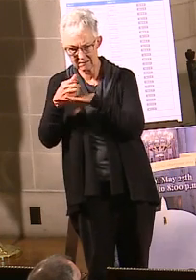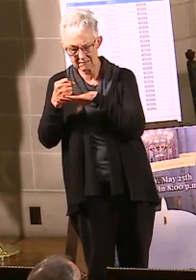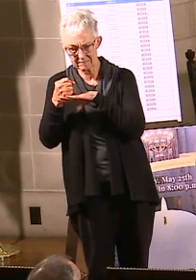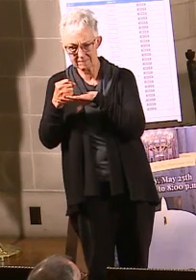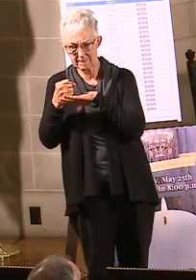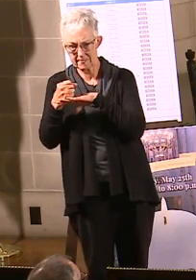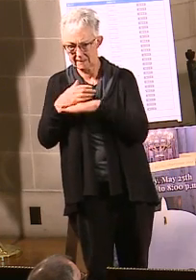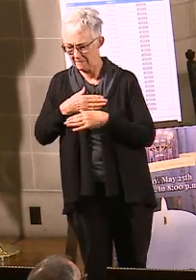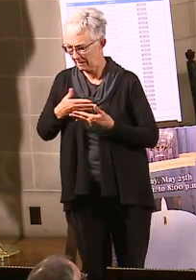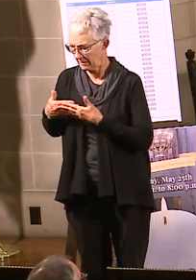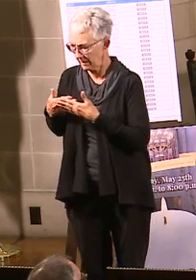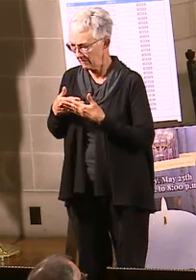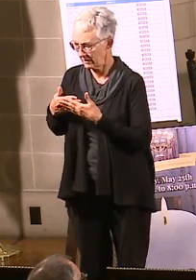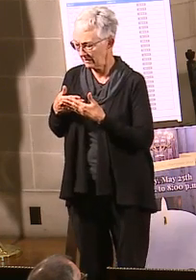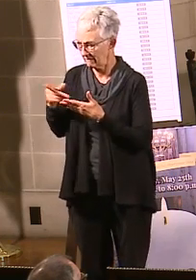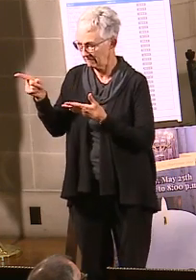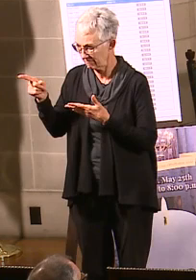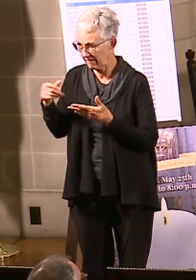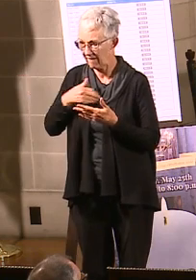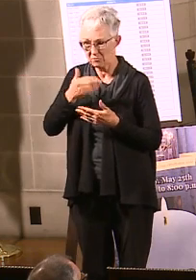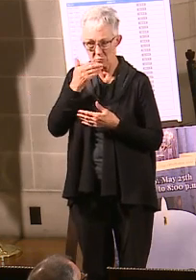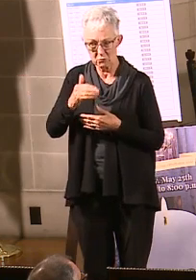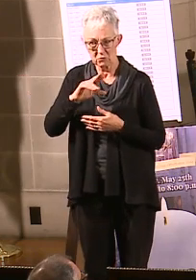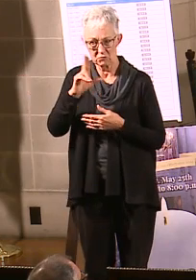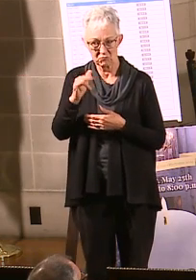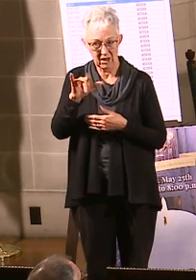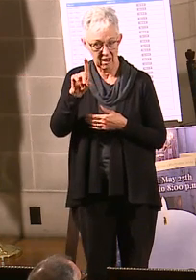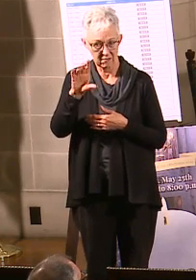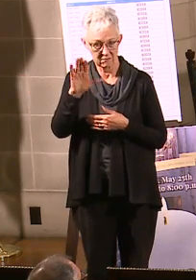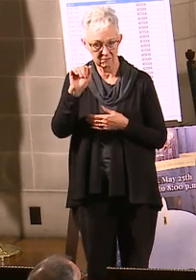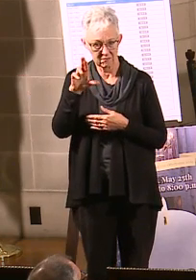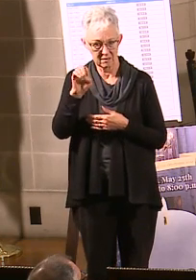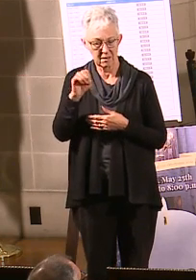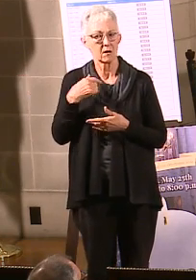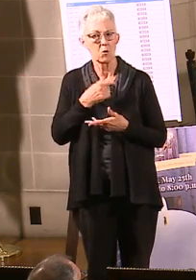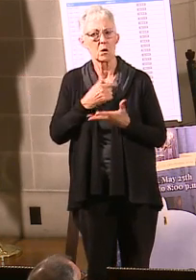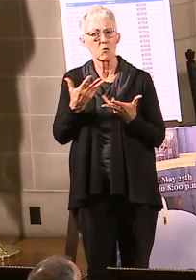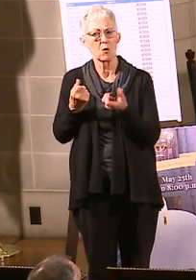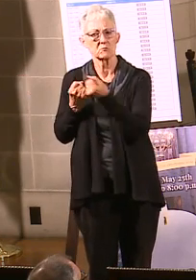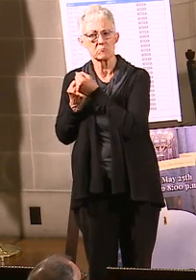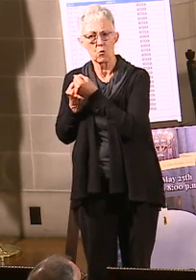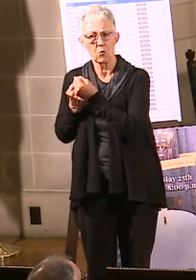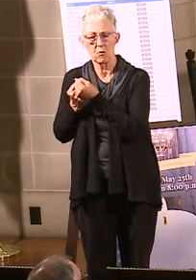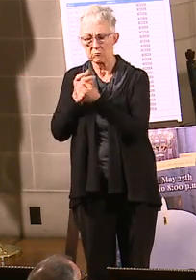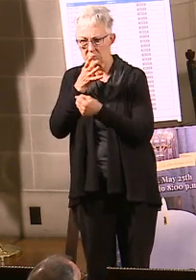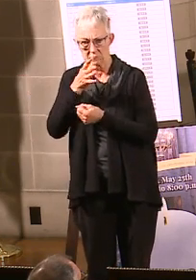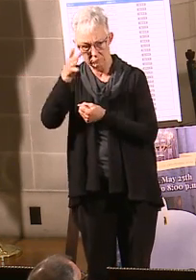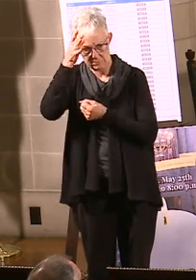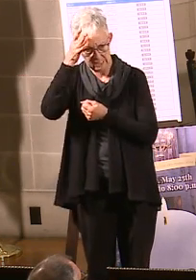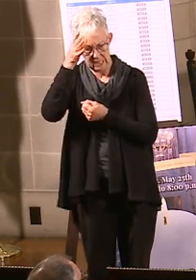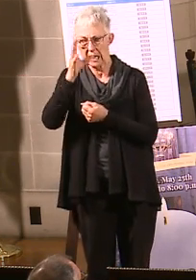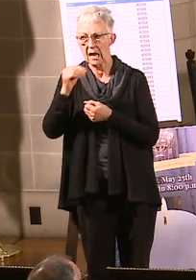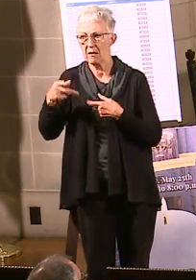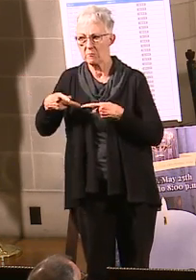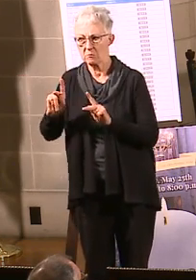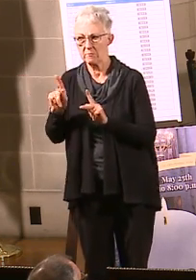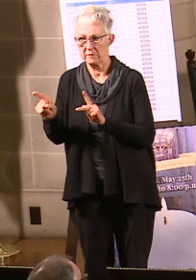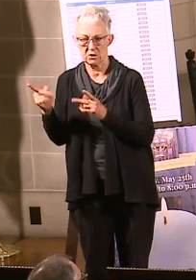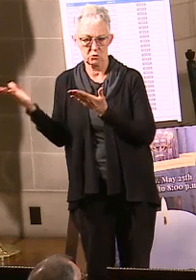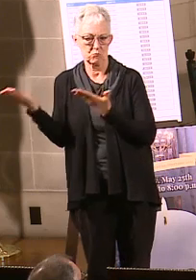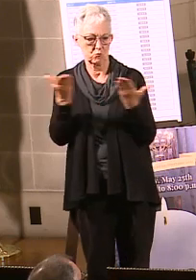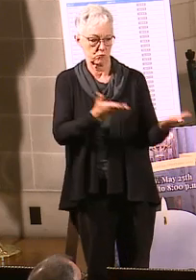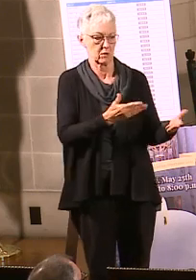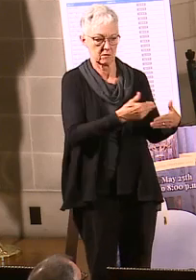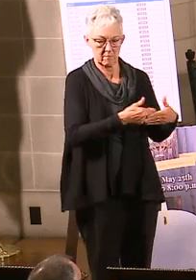hey, what's my childcare solution for my new baby? We want to accommodate that and come alongside mom and dad and enable them to bring baby